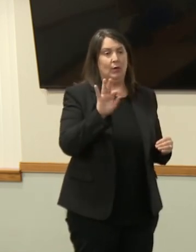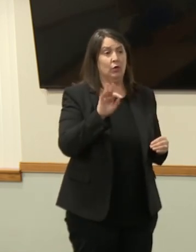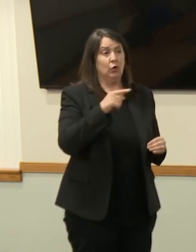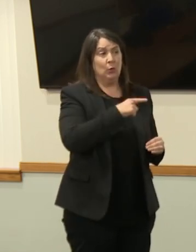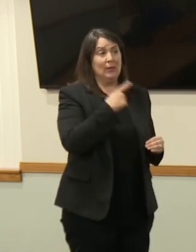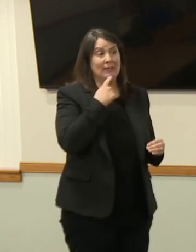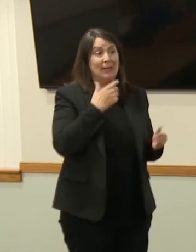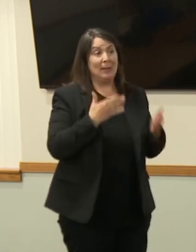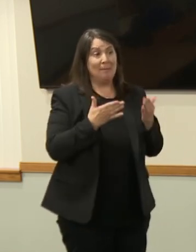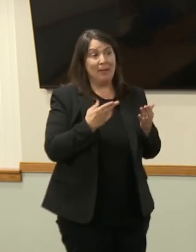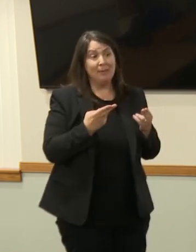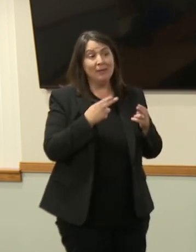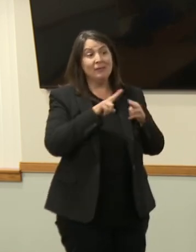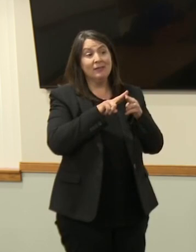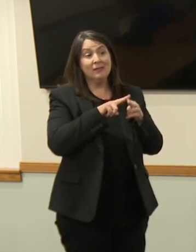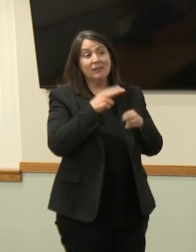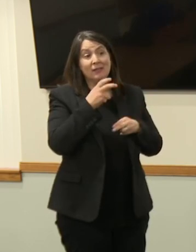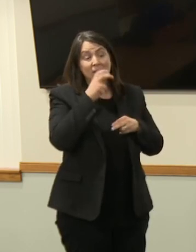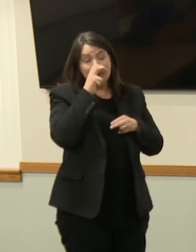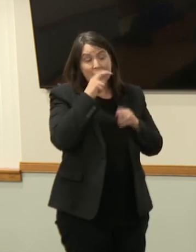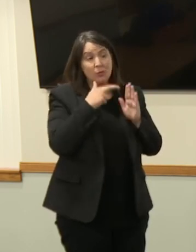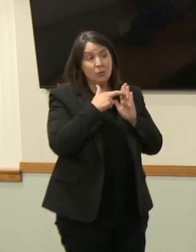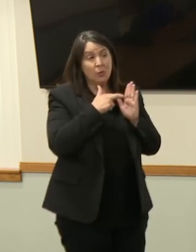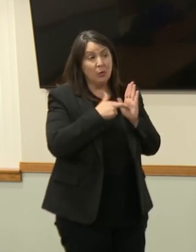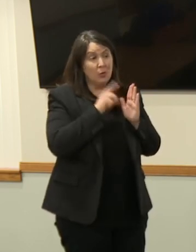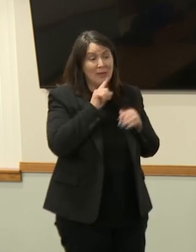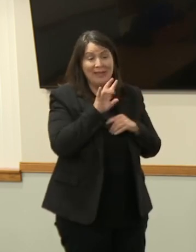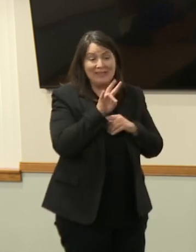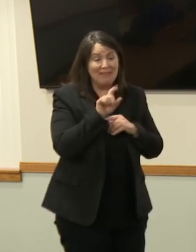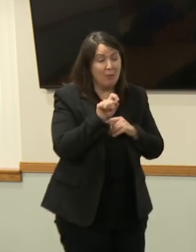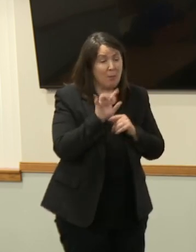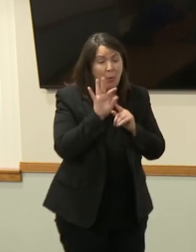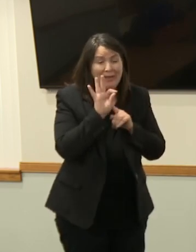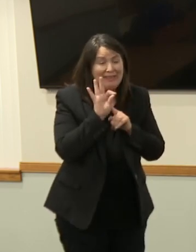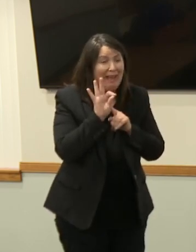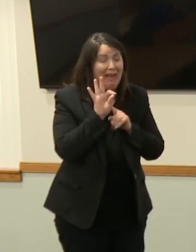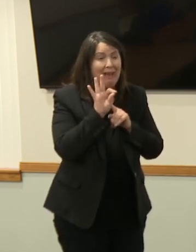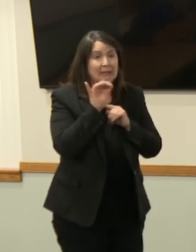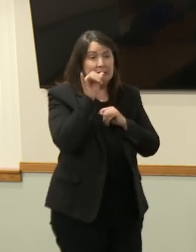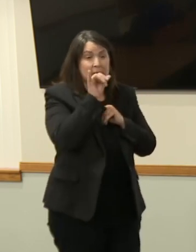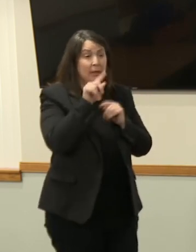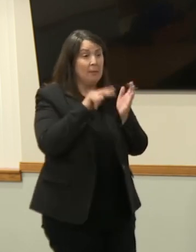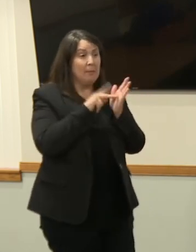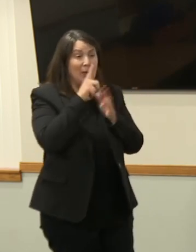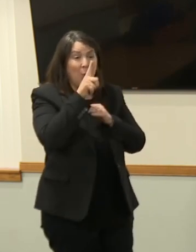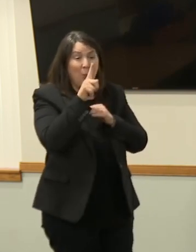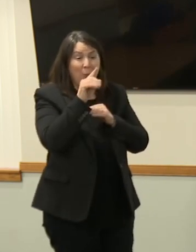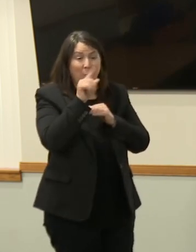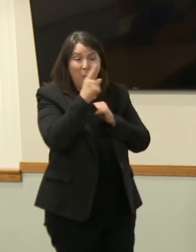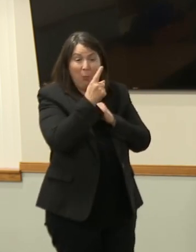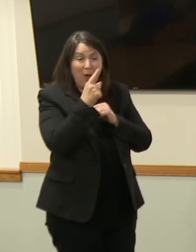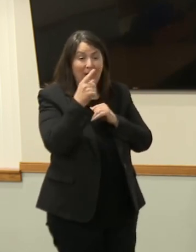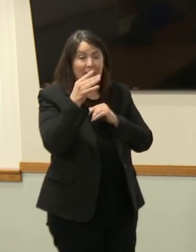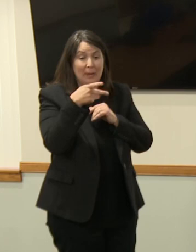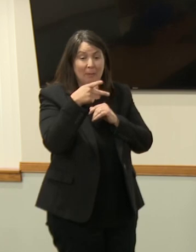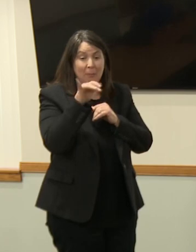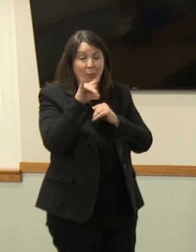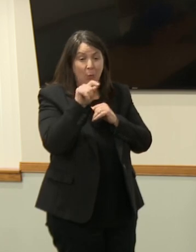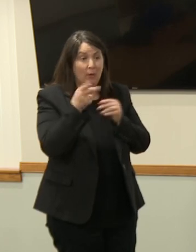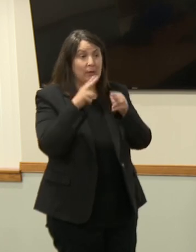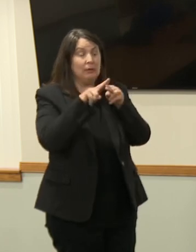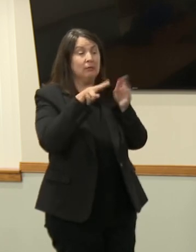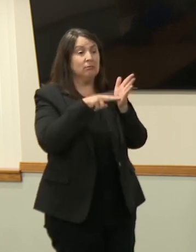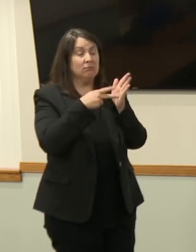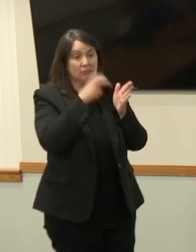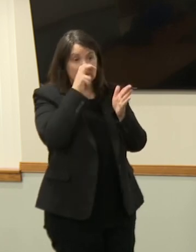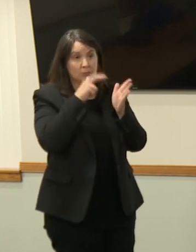be an eventuality. Explain how, because 7.9 is literally a point away. Yeah. So right now, our region sits at 7.9